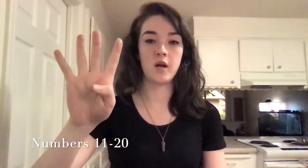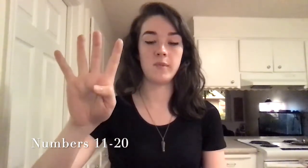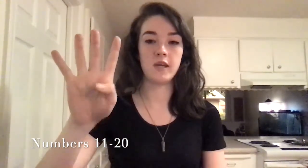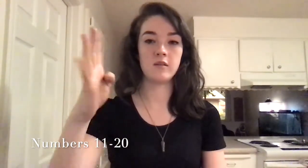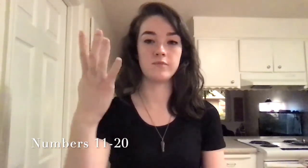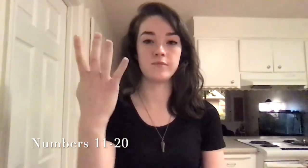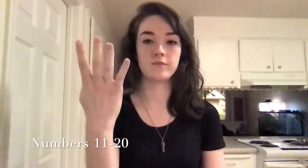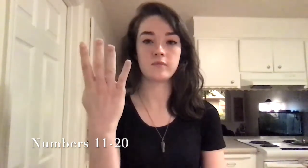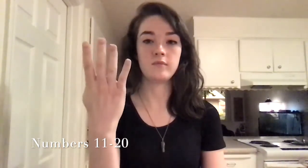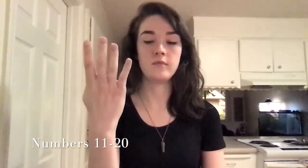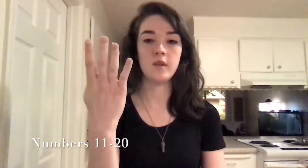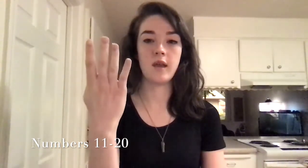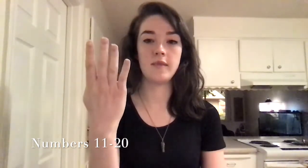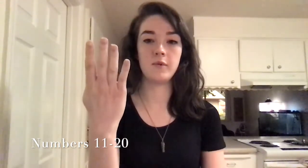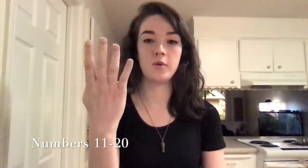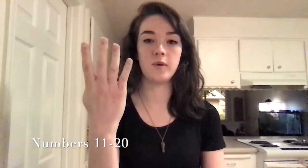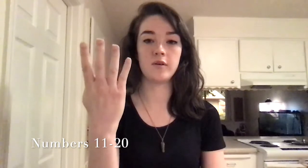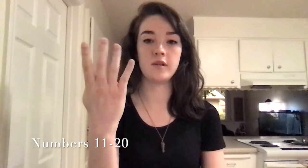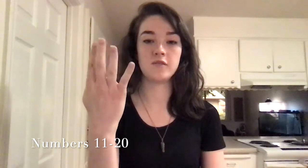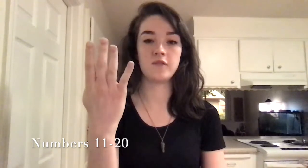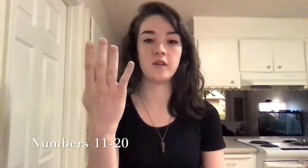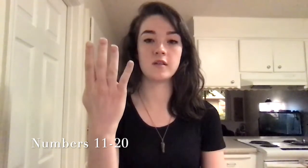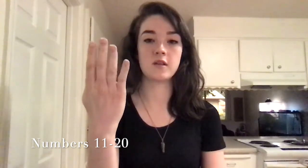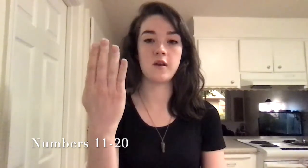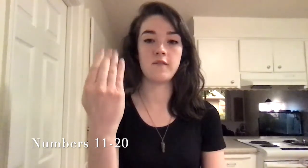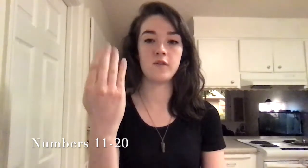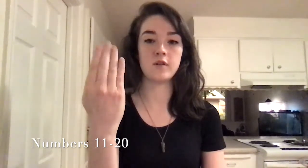again, and then we're going to wiggle these 4 fingers. 14.